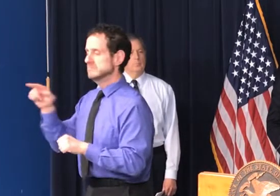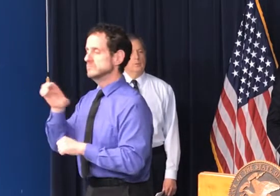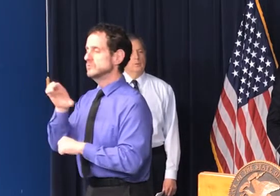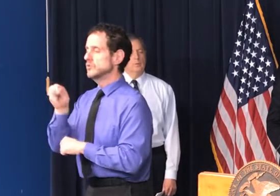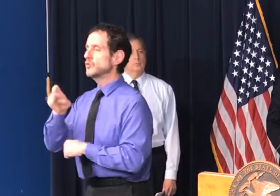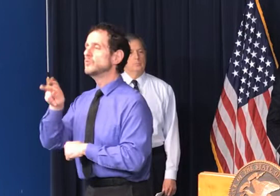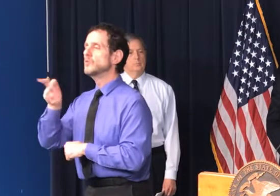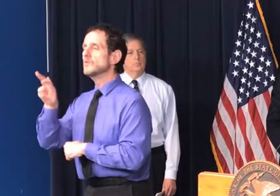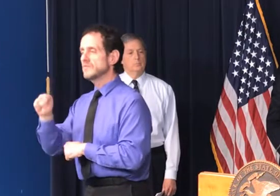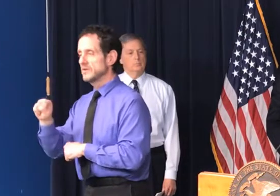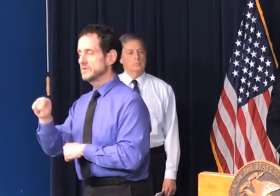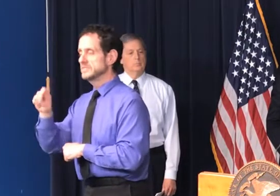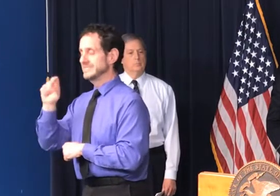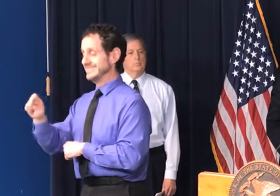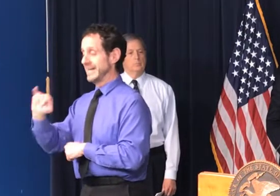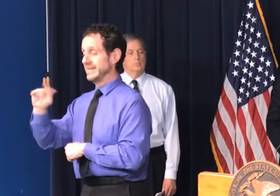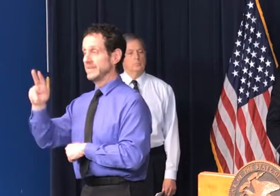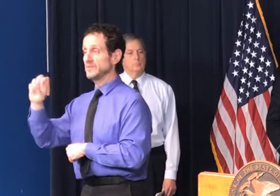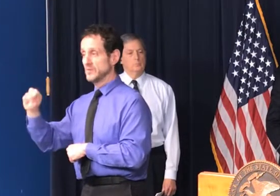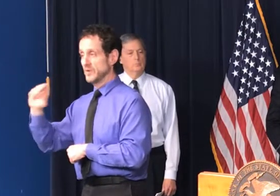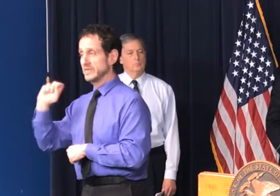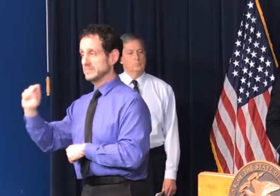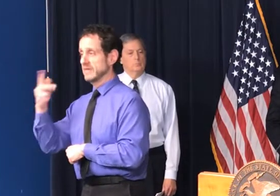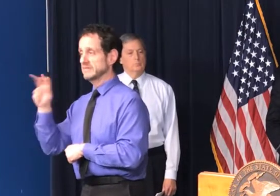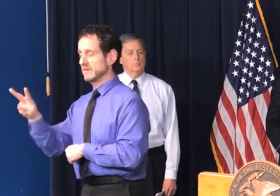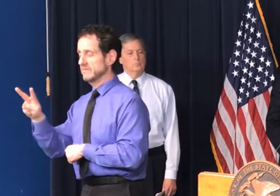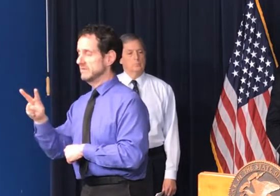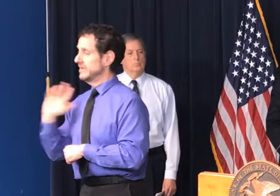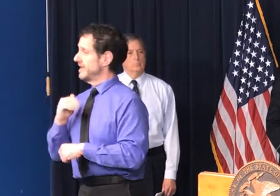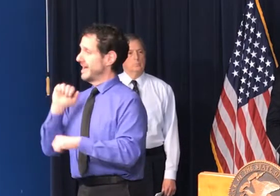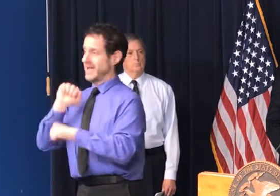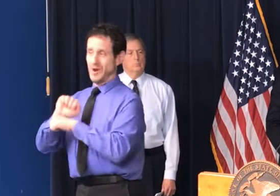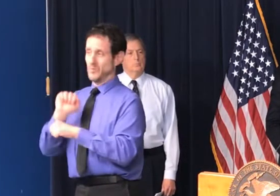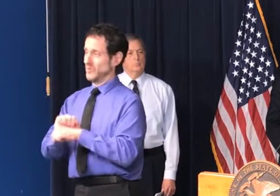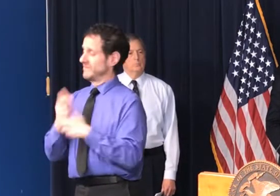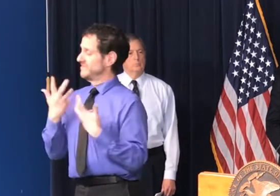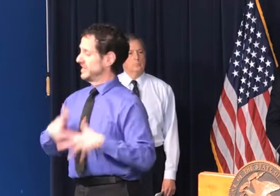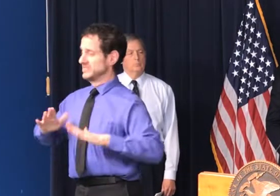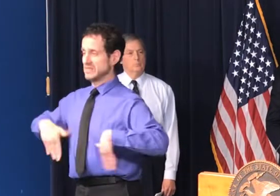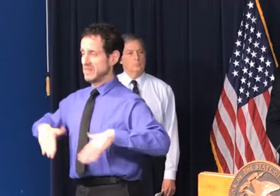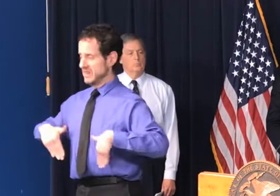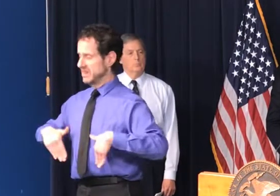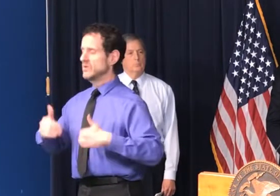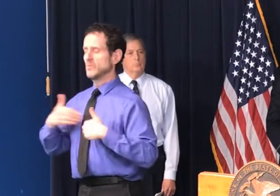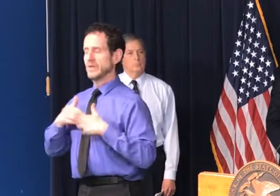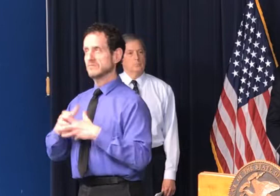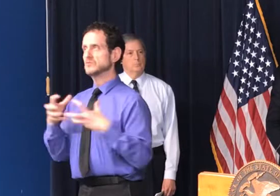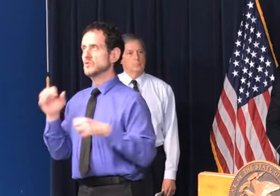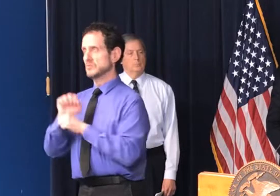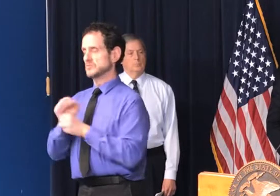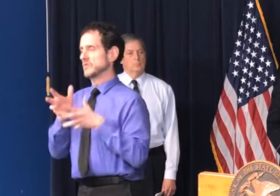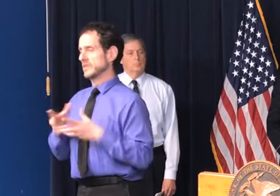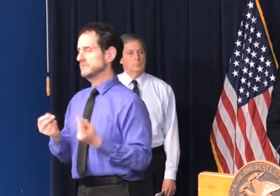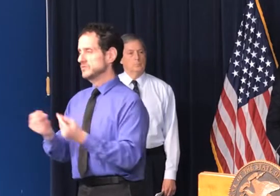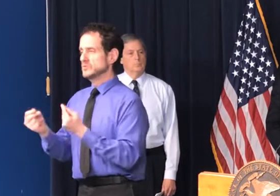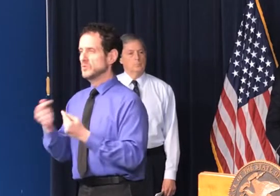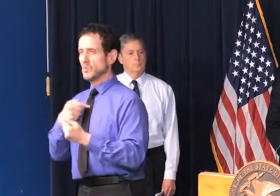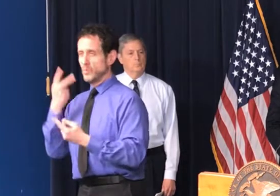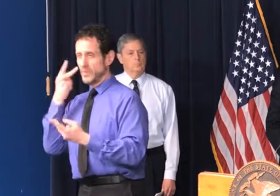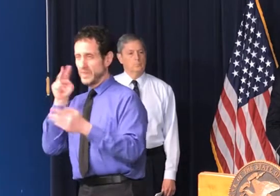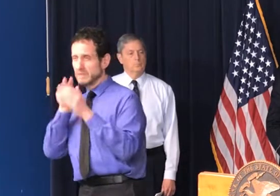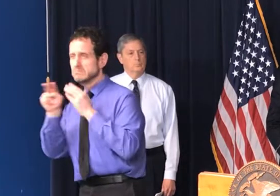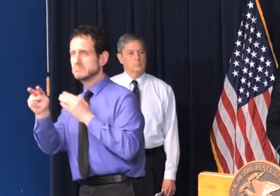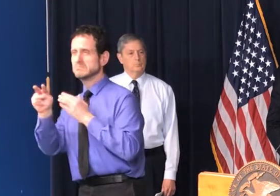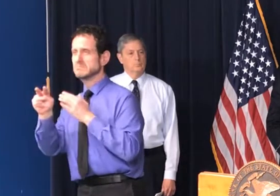coronavirus.illinois.gov. We know that our work is not complete yet, and we have a lot of work cut out for us, especially as we look at the long-term